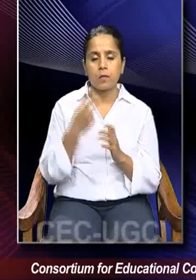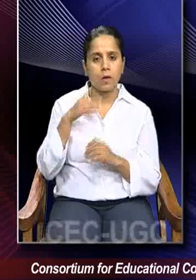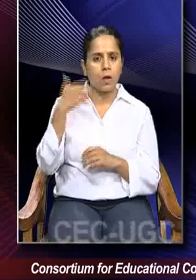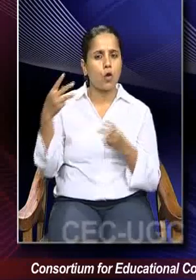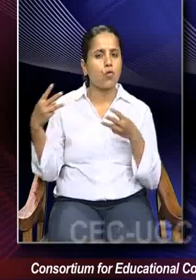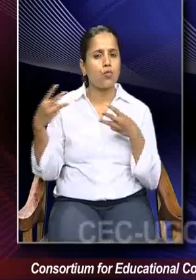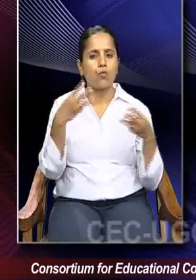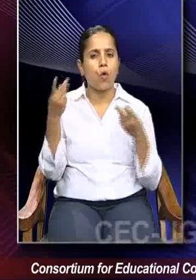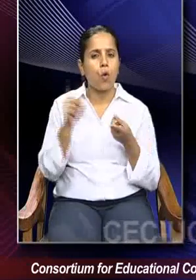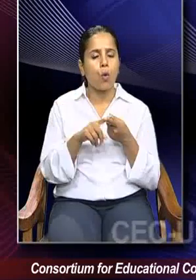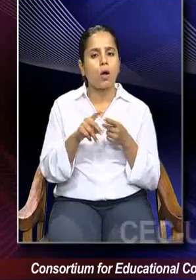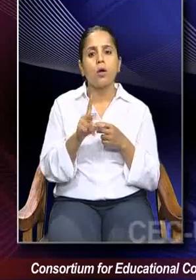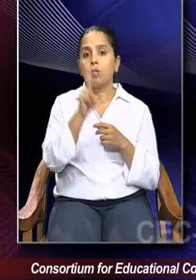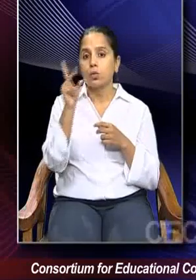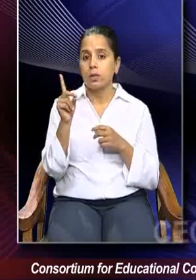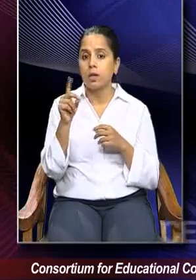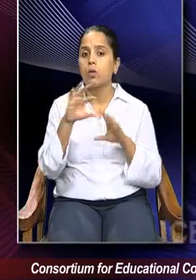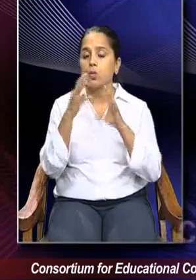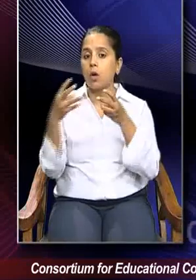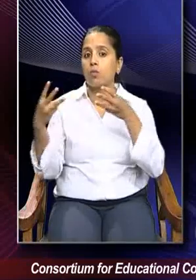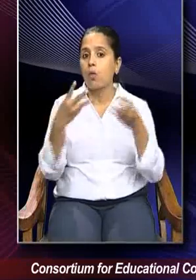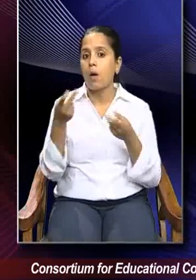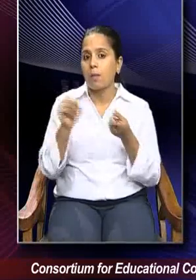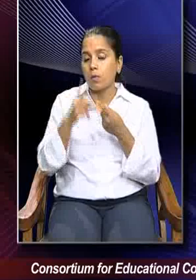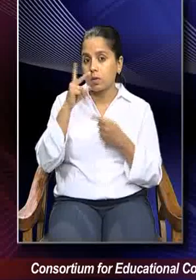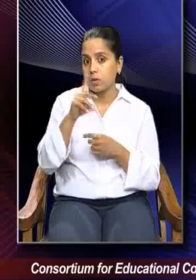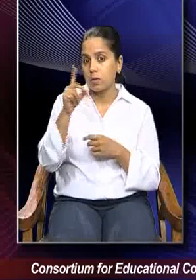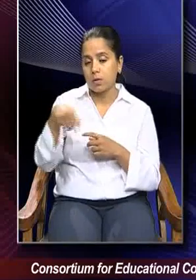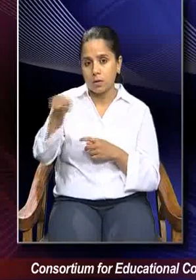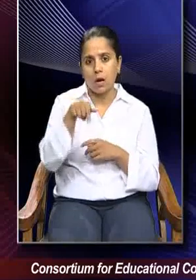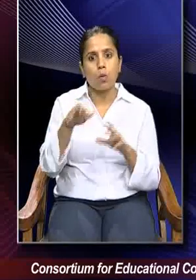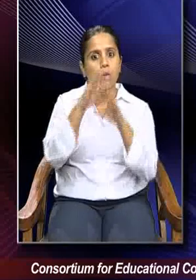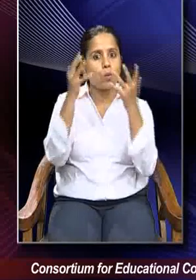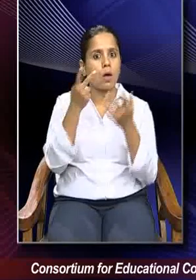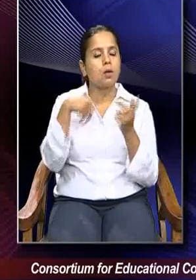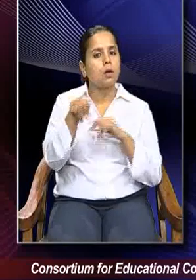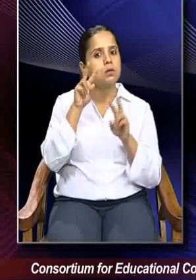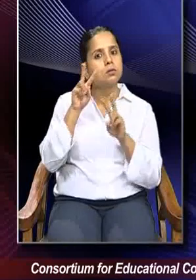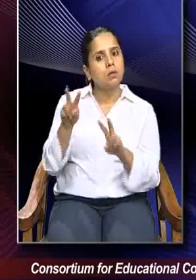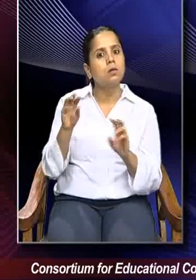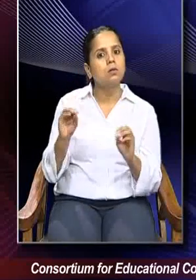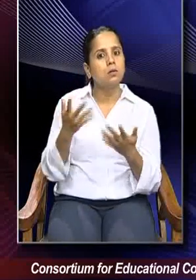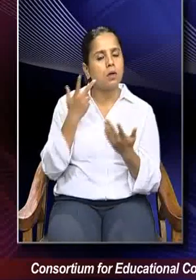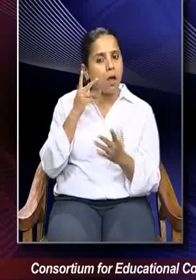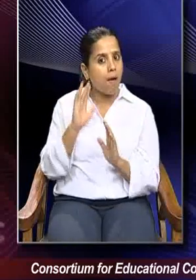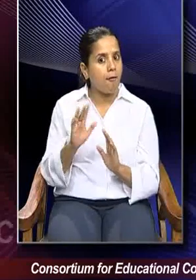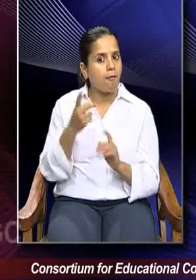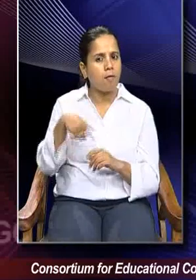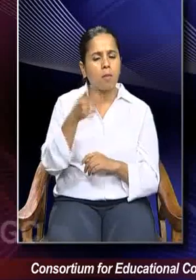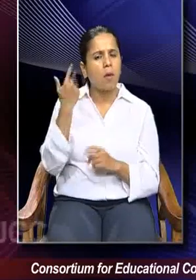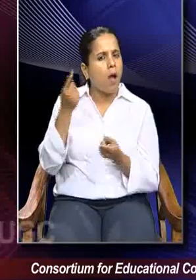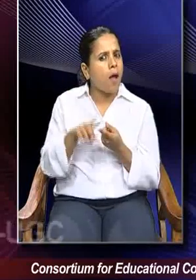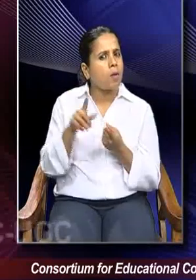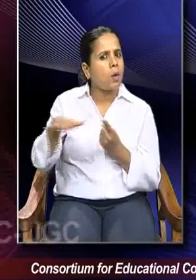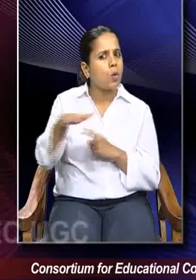post-war World War II period. If you look at it, then the world began to see what was then an